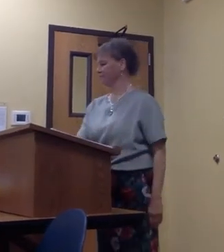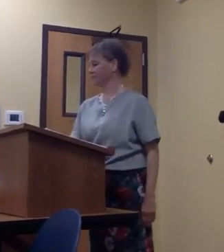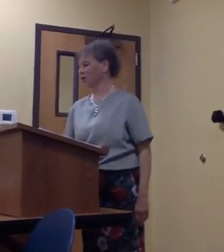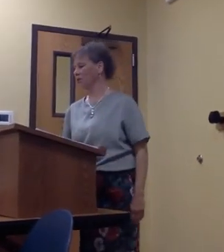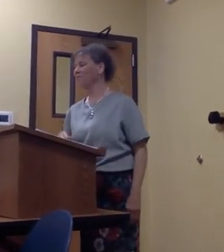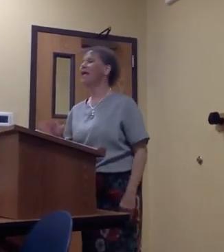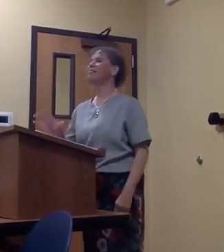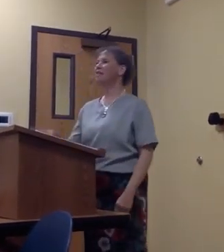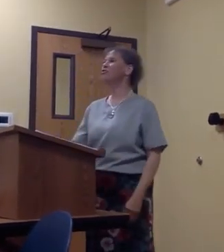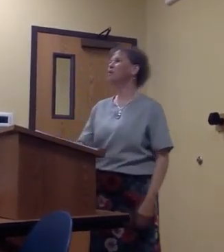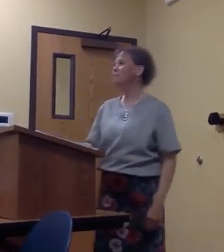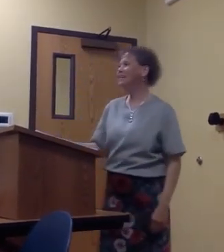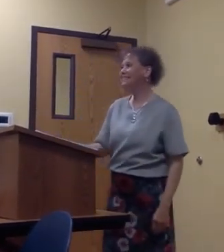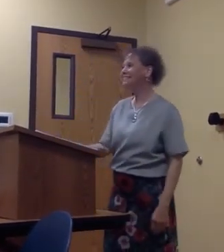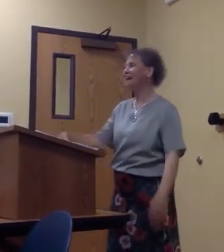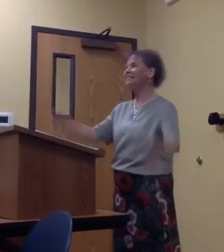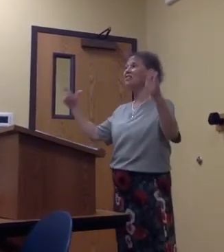So the 3 basic signs are